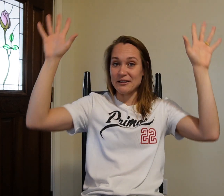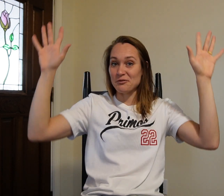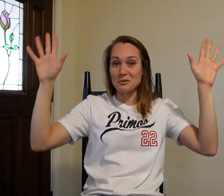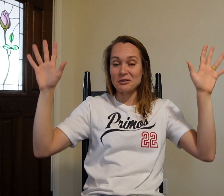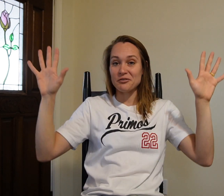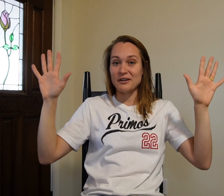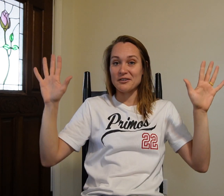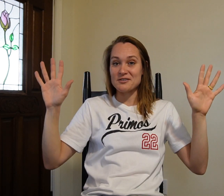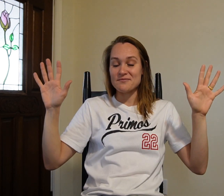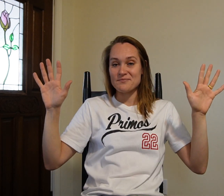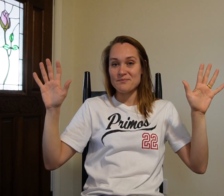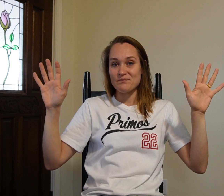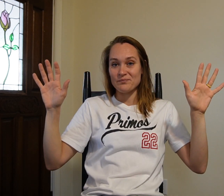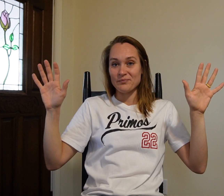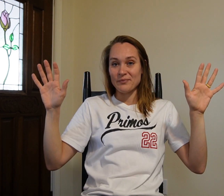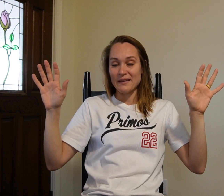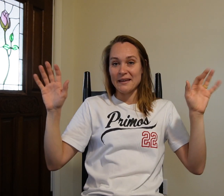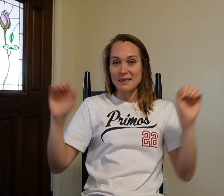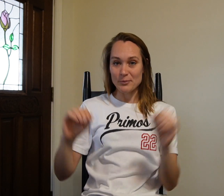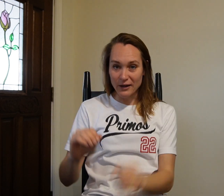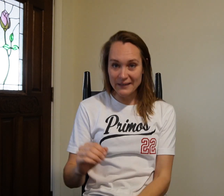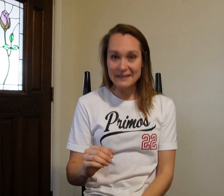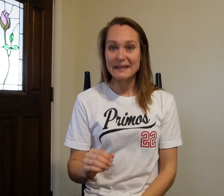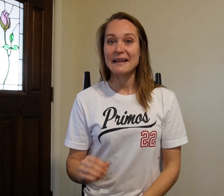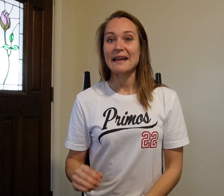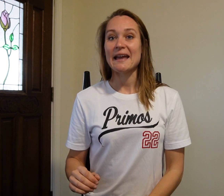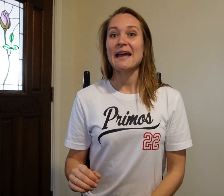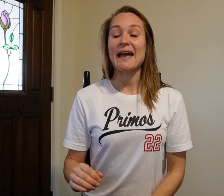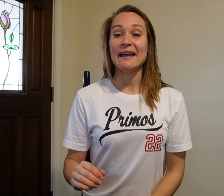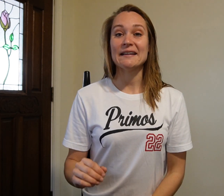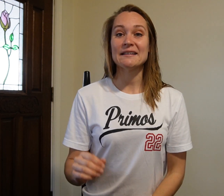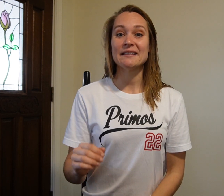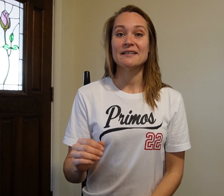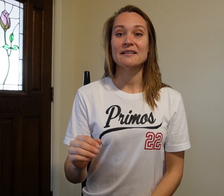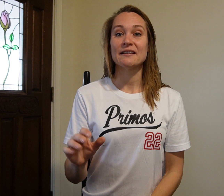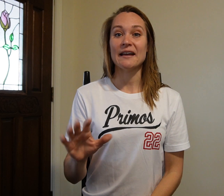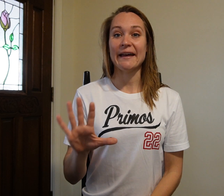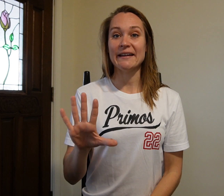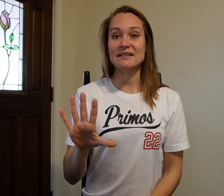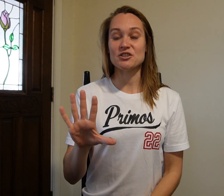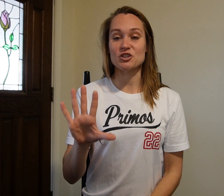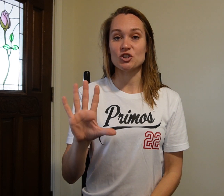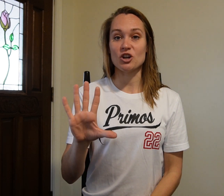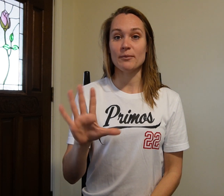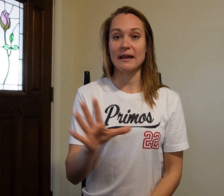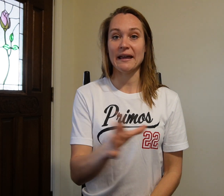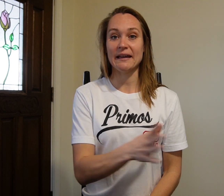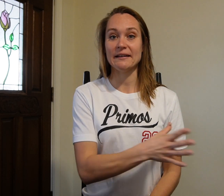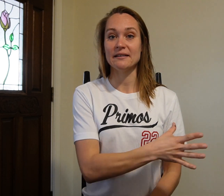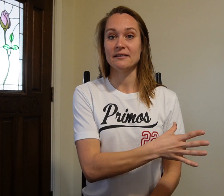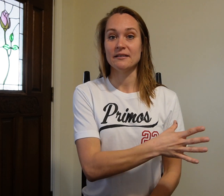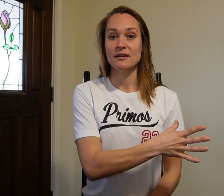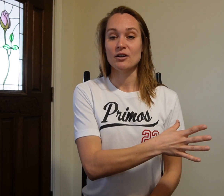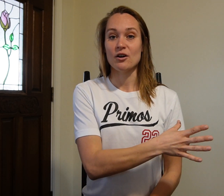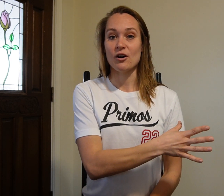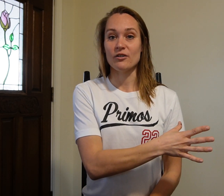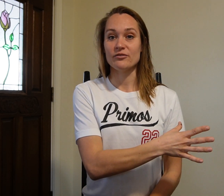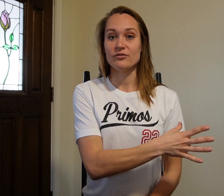even wiggle your fingers. Bright. And is just your dominant hand off to